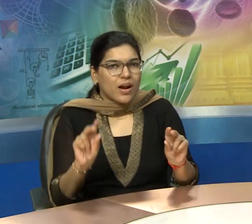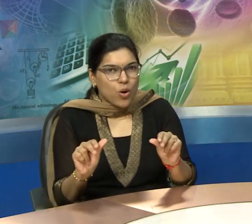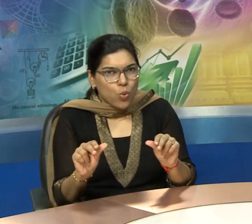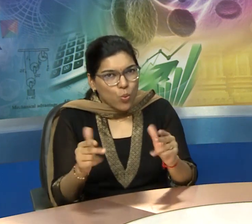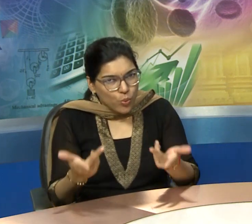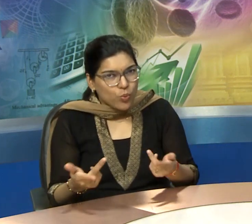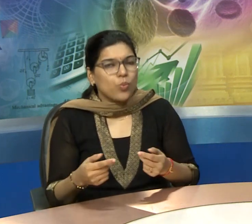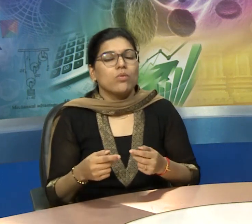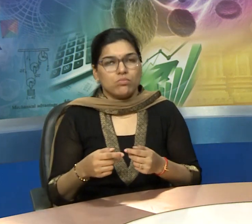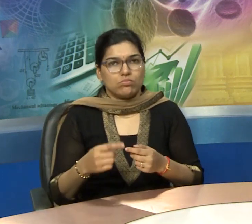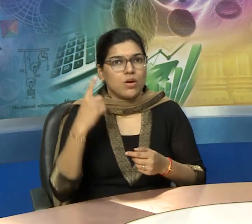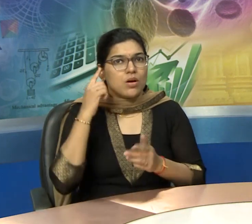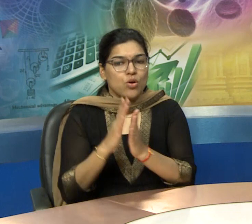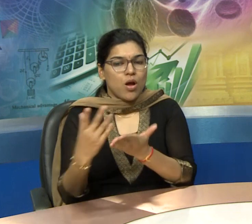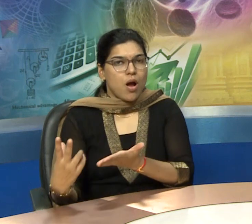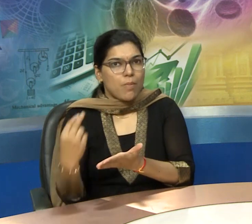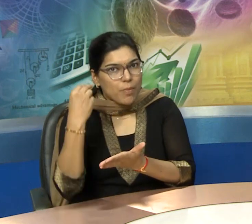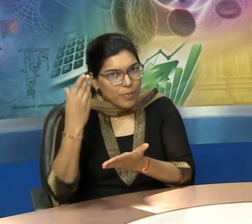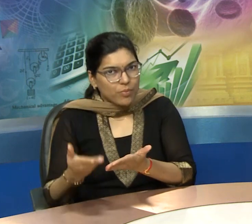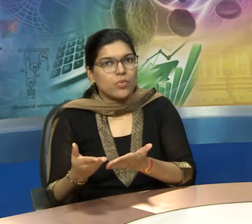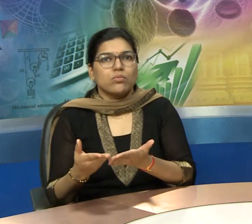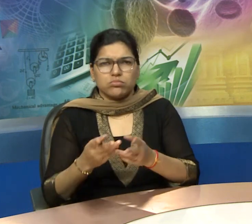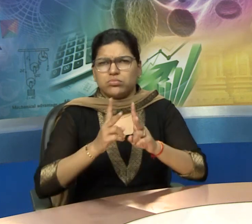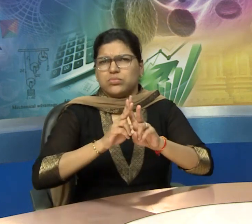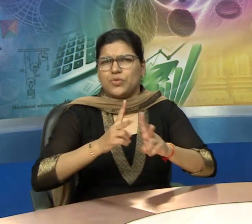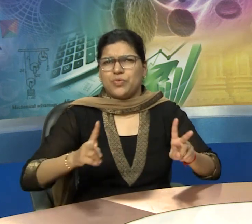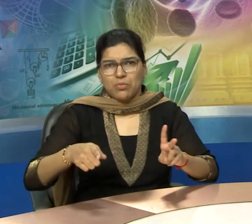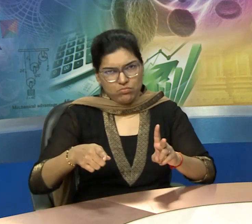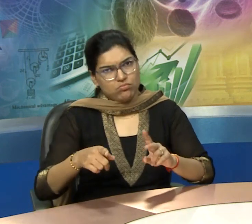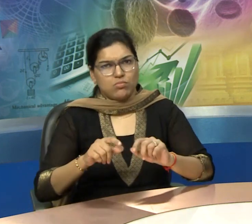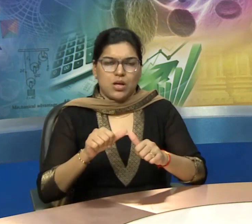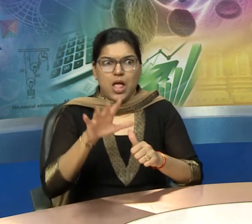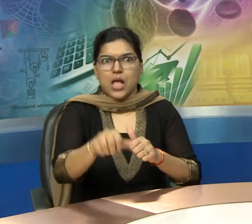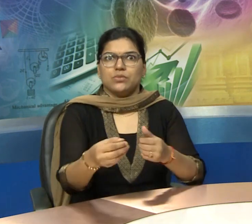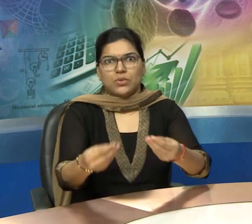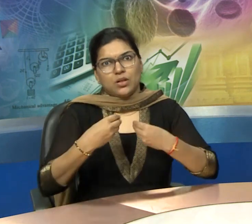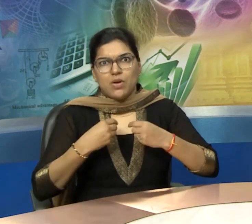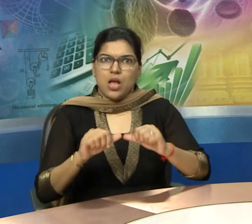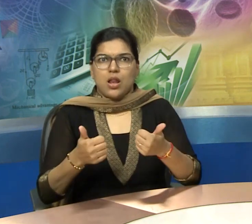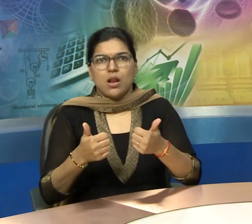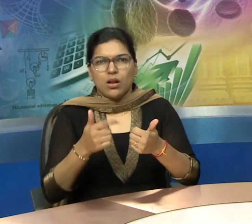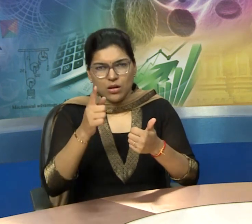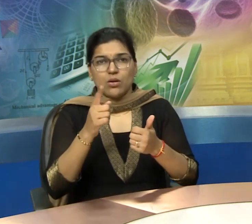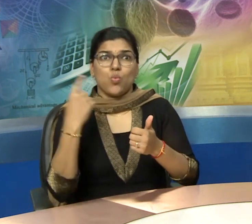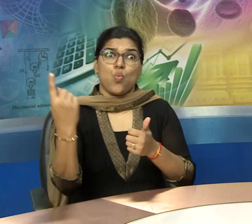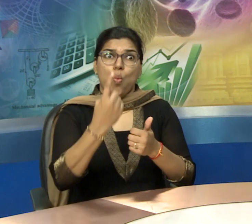recreation, we know that there are different kinds of materials and stocking of books is kept.